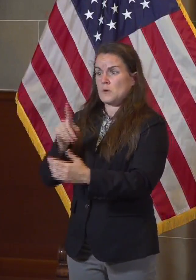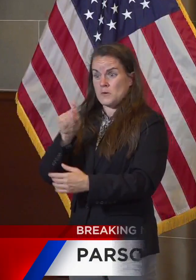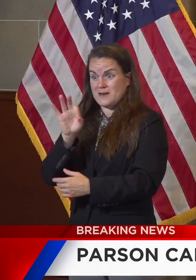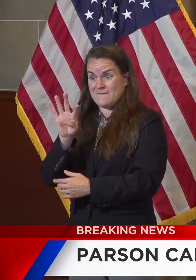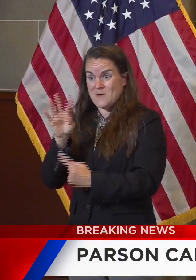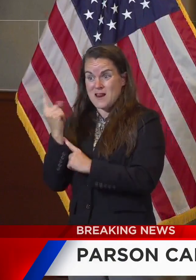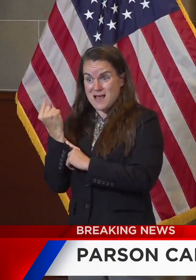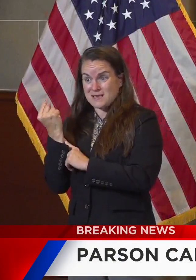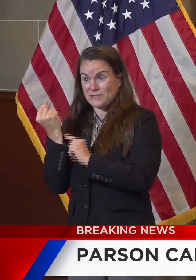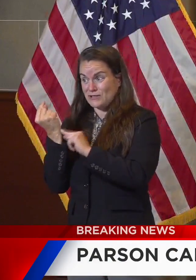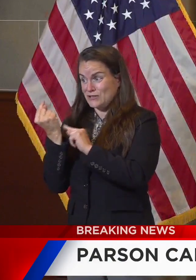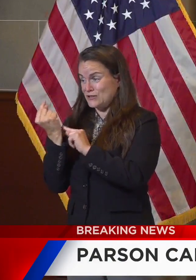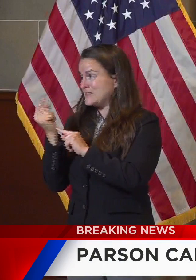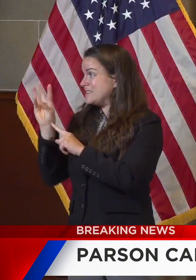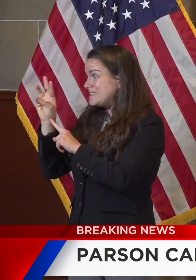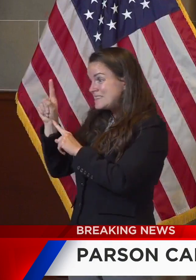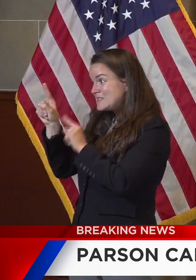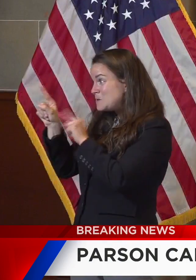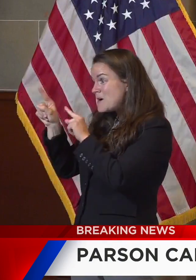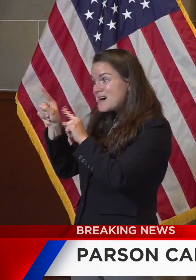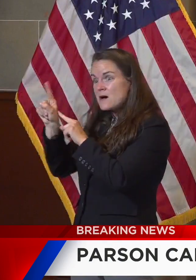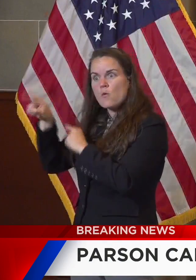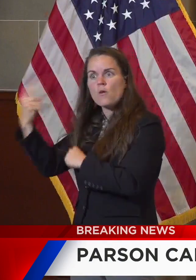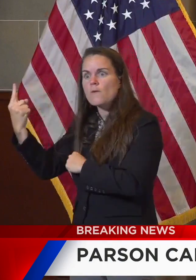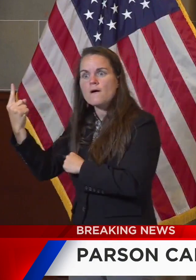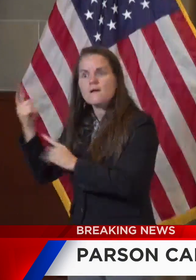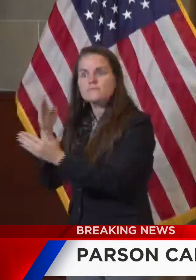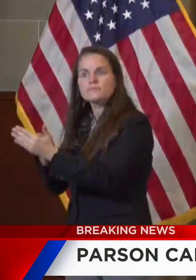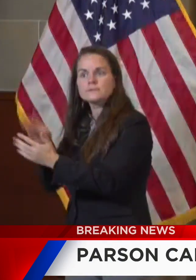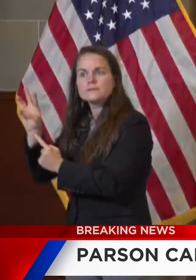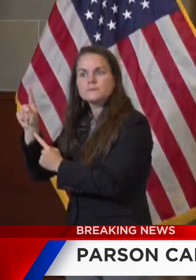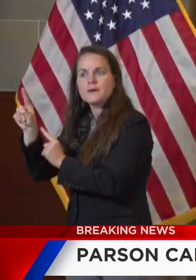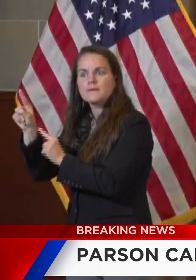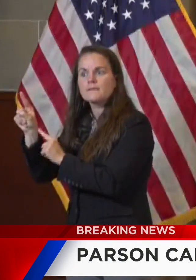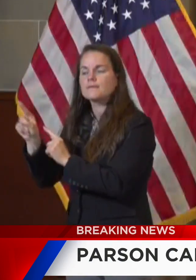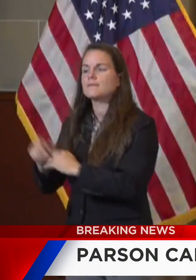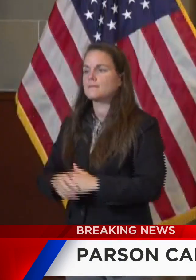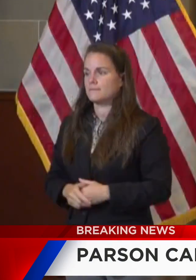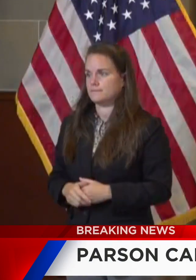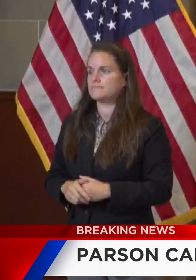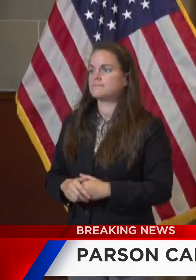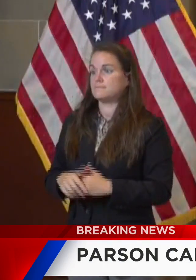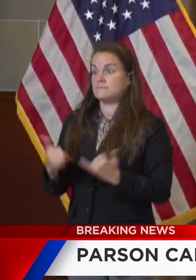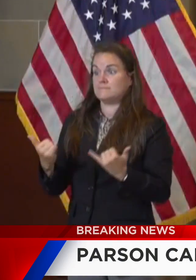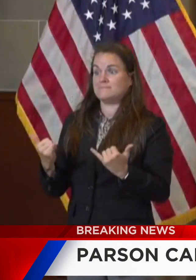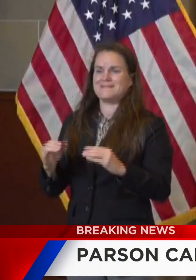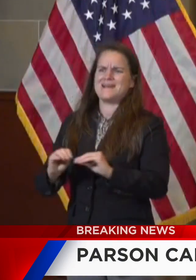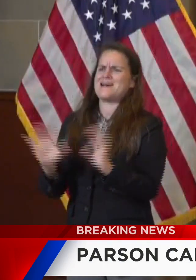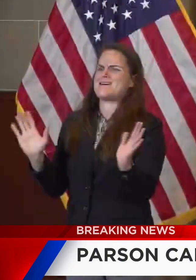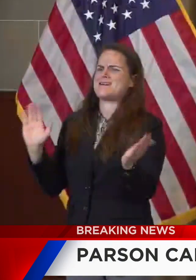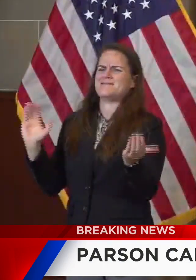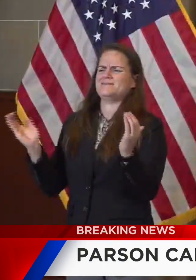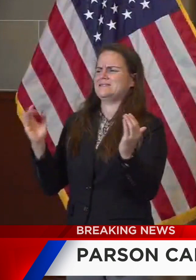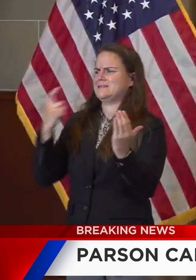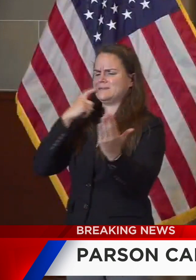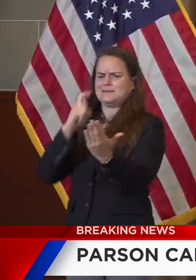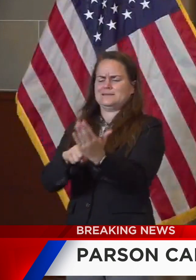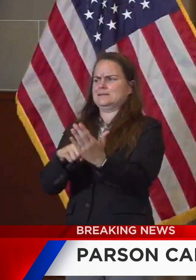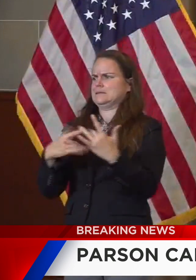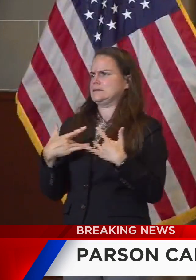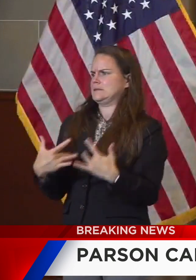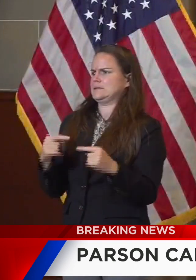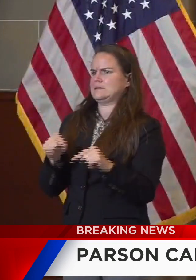in 2018 out of 186. This demonstrates a disturbing trend of not